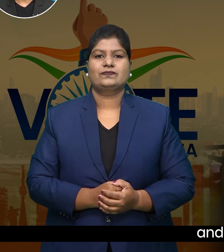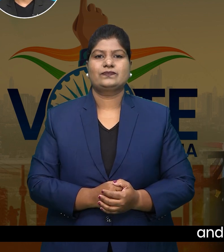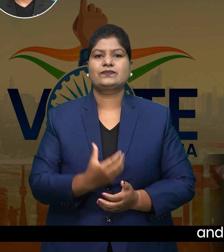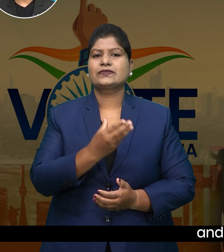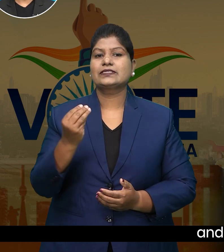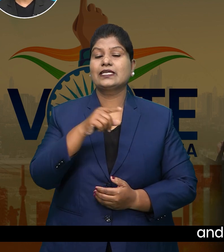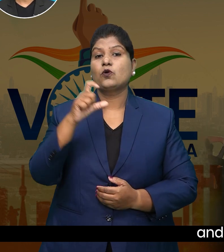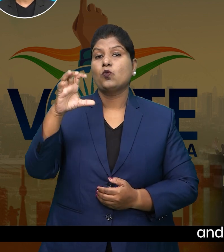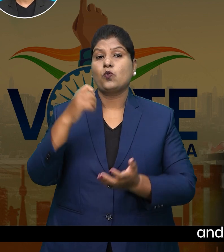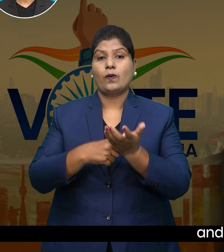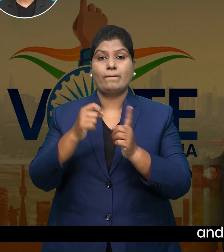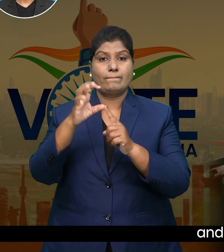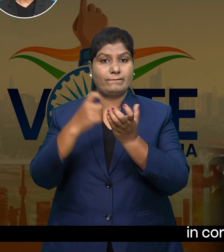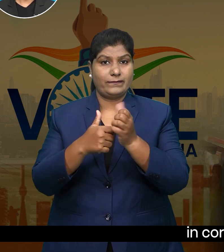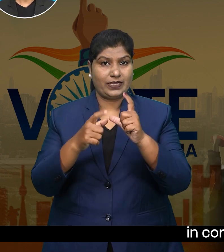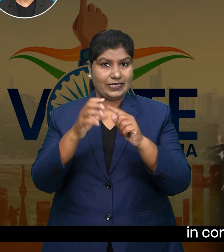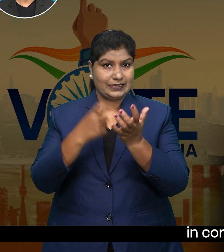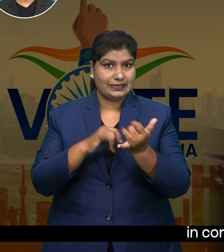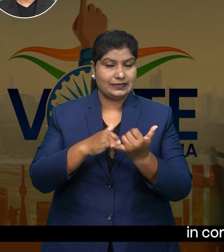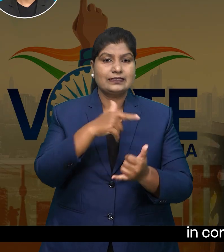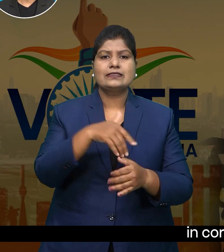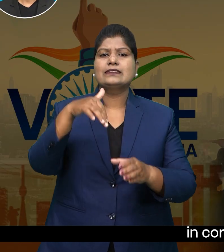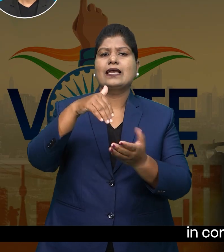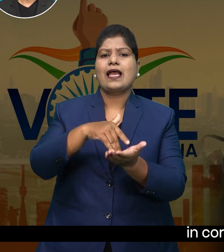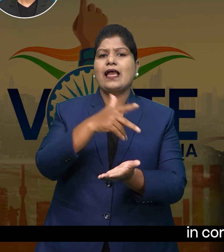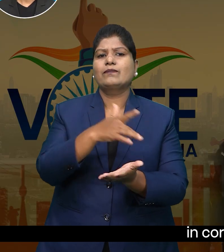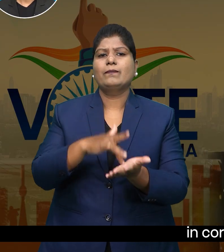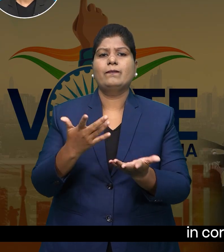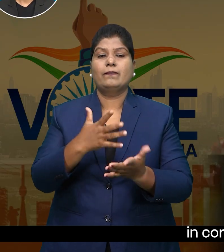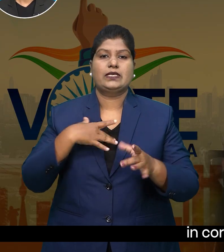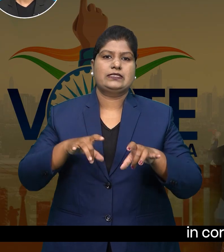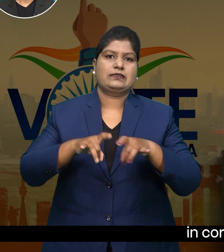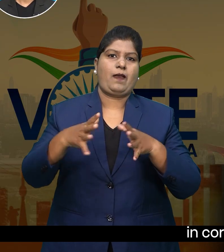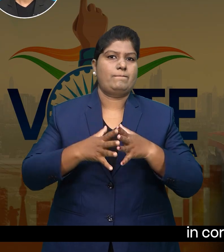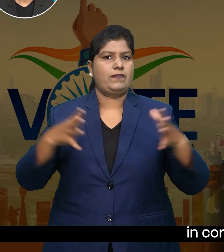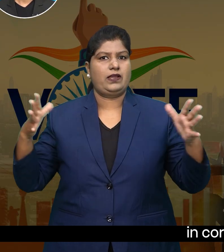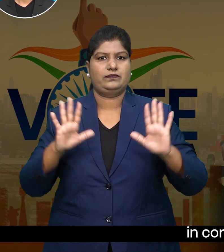and corporators in corporation cities.